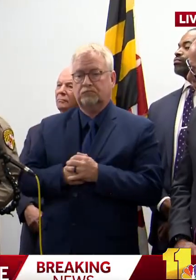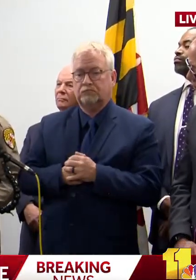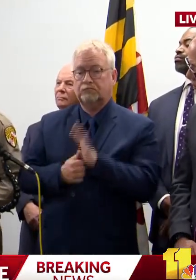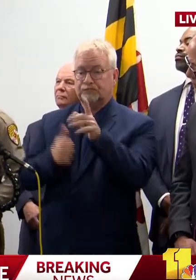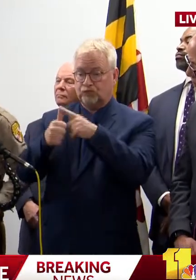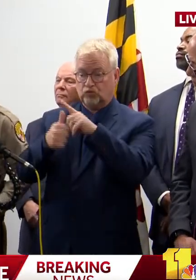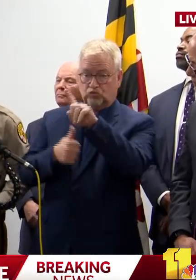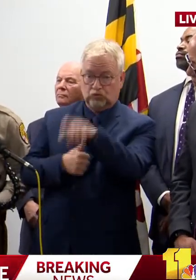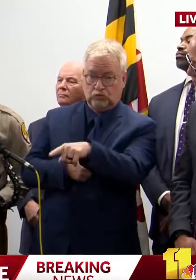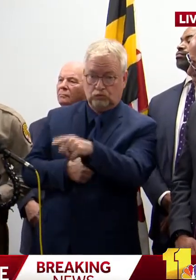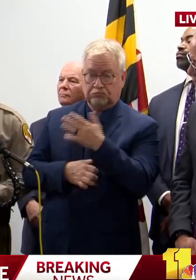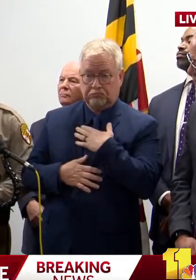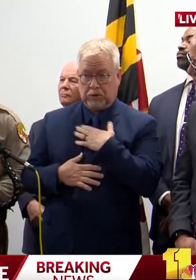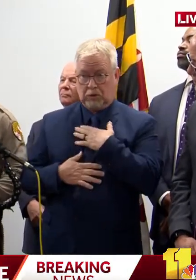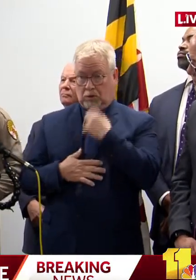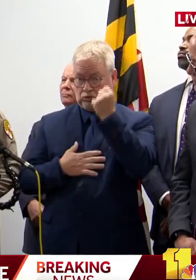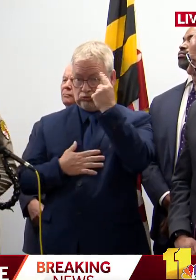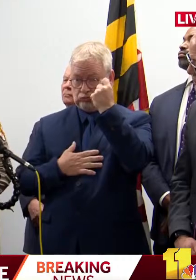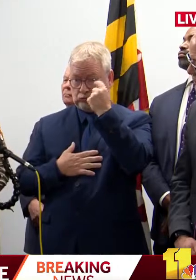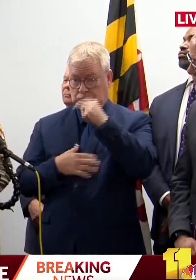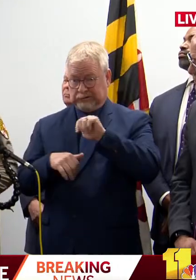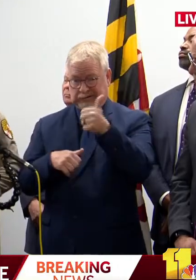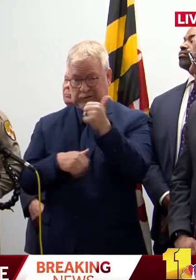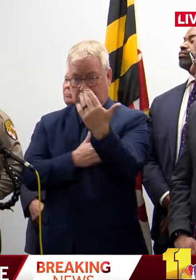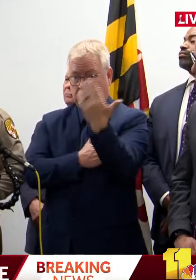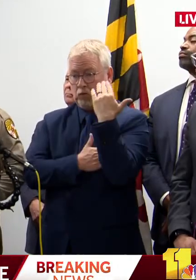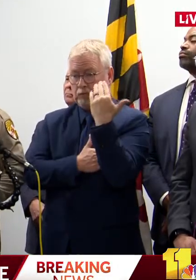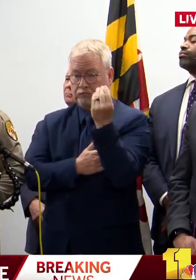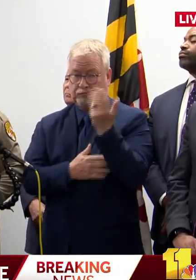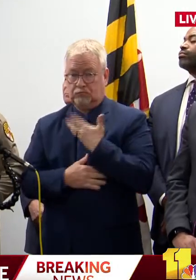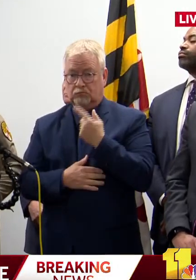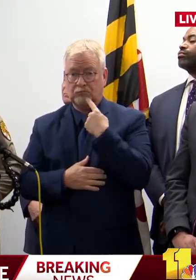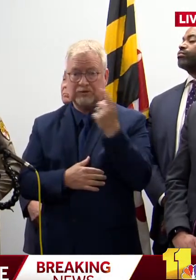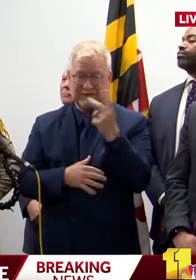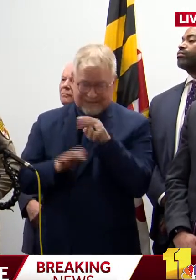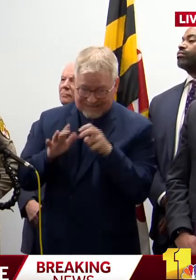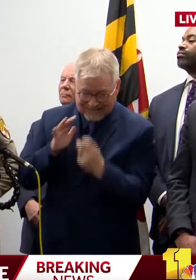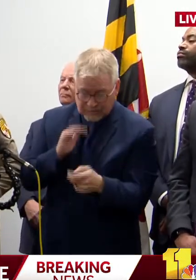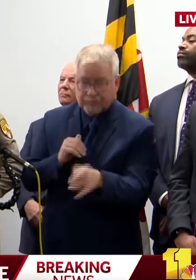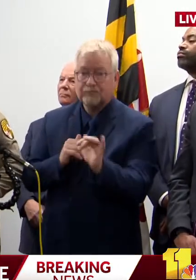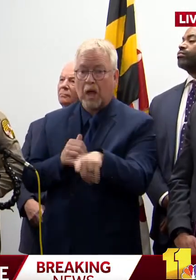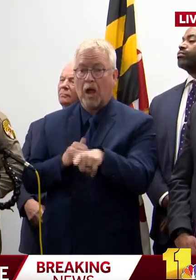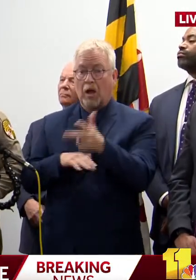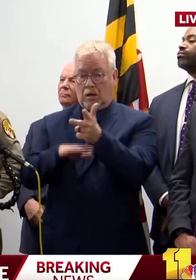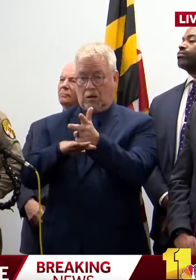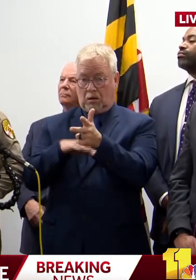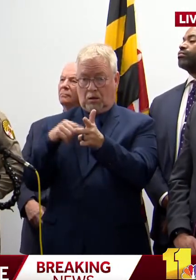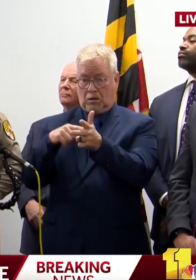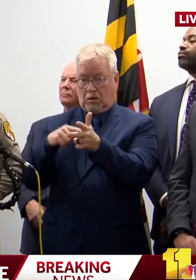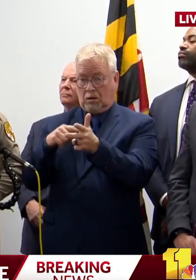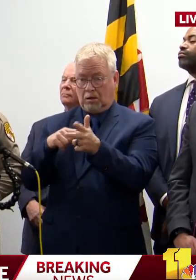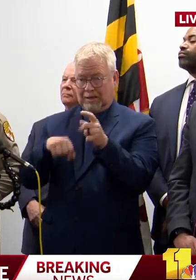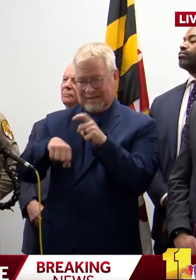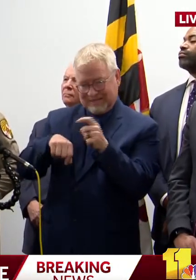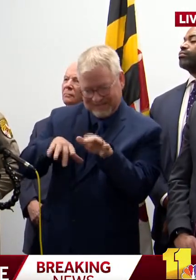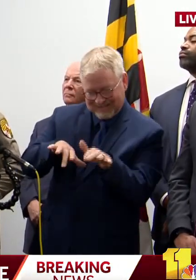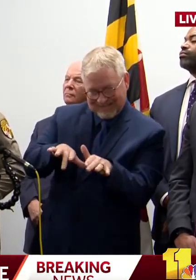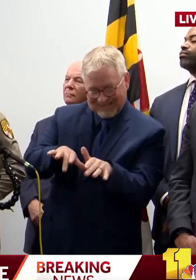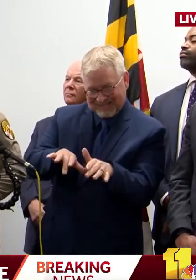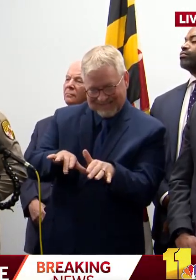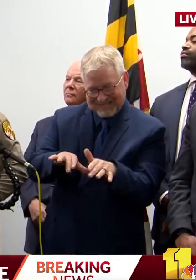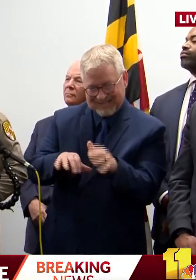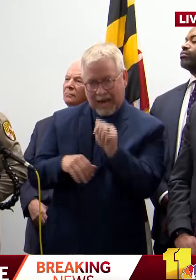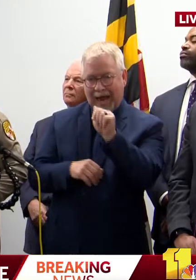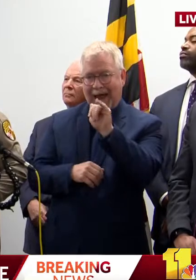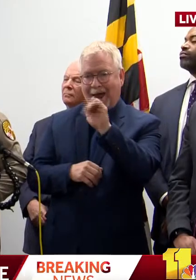Your first question, as I understand it, shortly after 10 a.m., the divers located a vehicle. It took them a while to secure that vehicle properly, place airbags